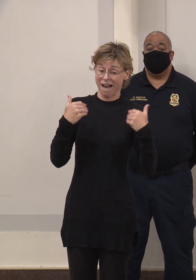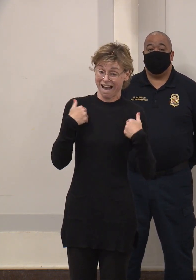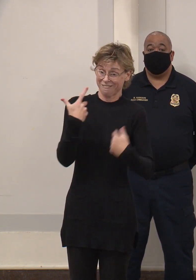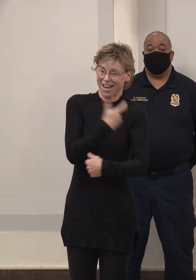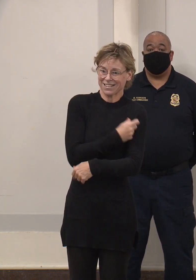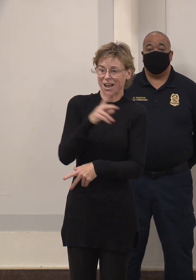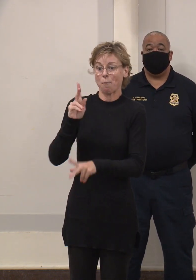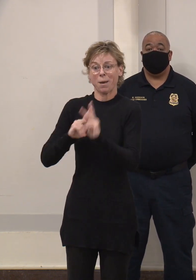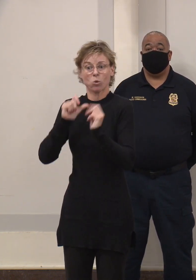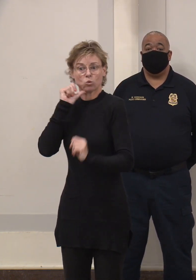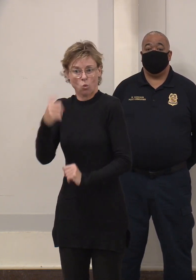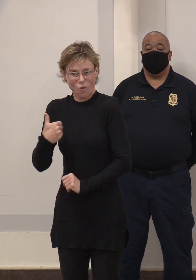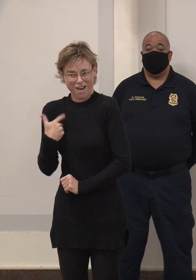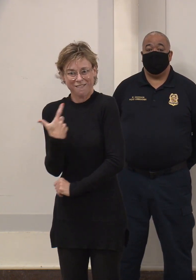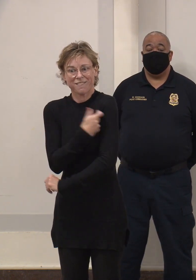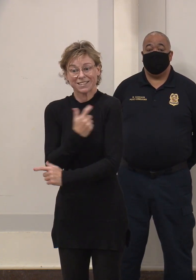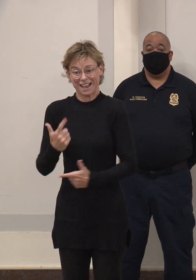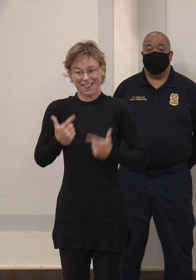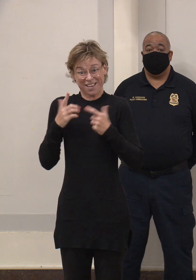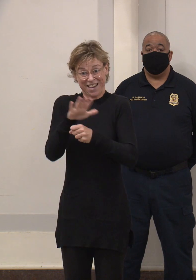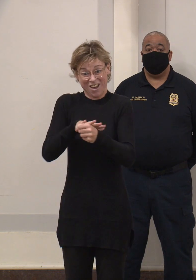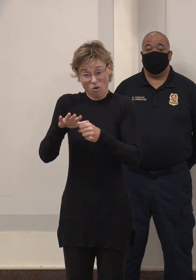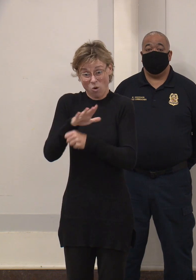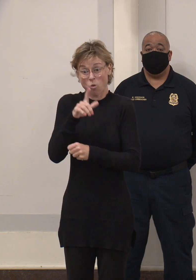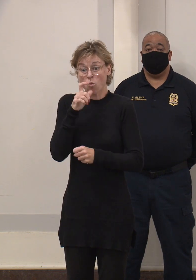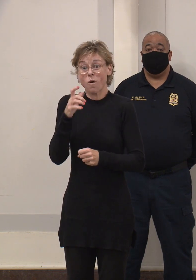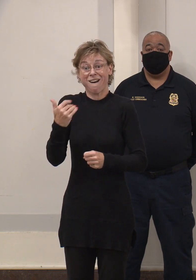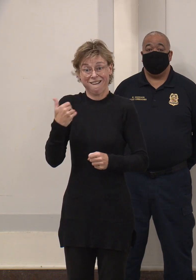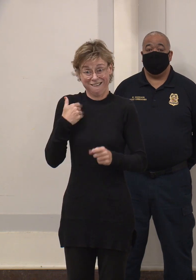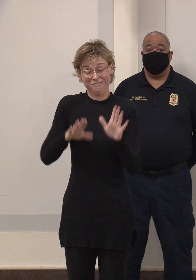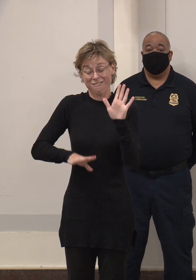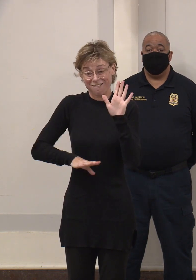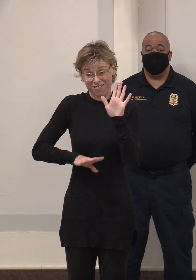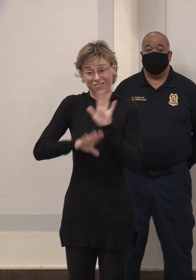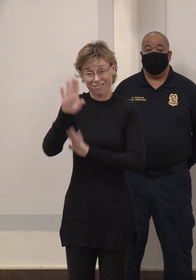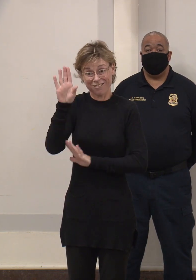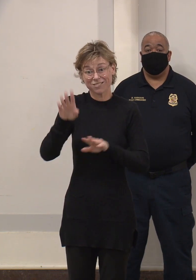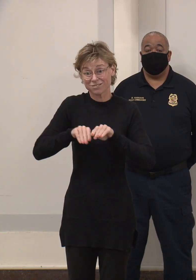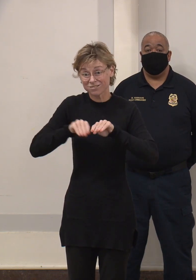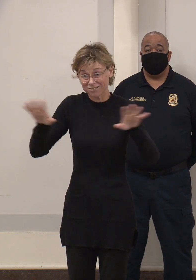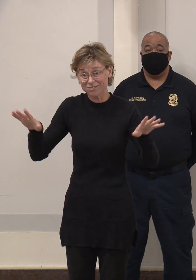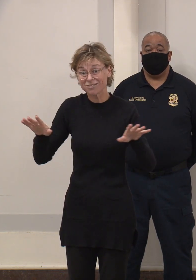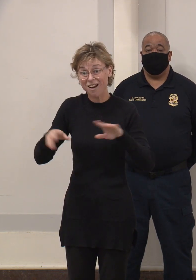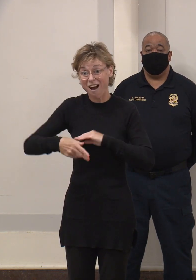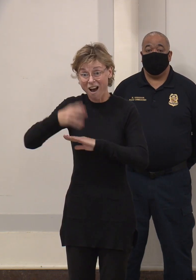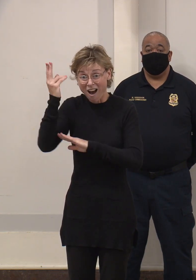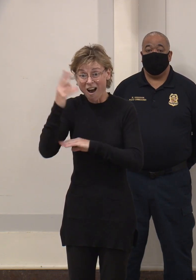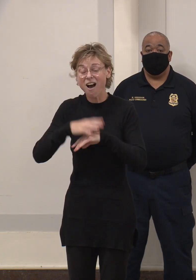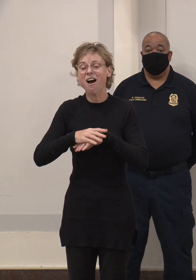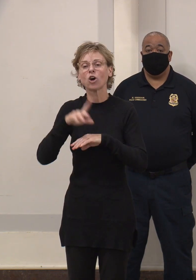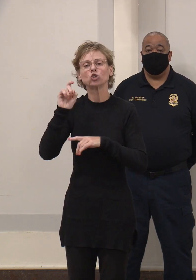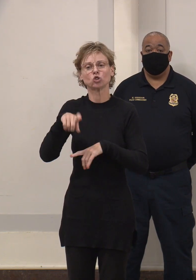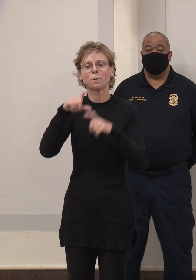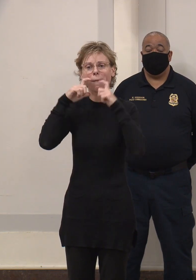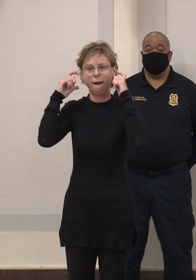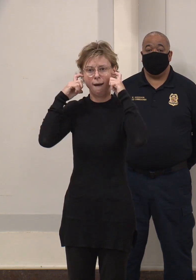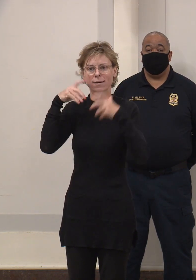residents living in jurisdictions experiencing substantial or high transmission should mask when indoors in public